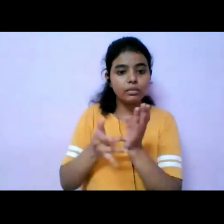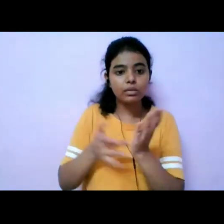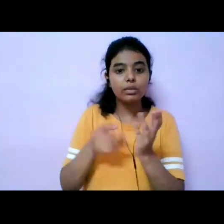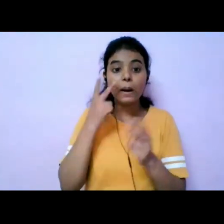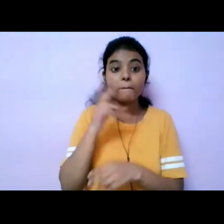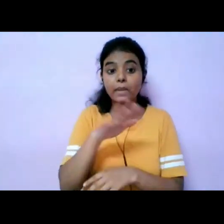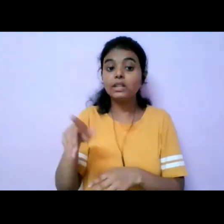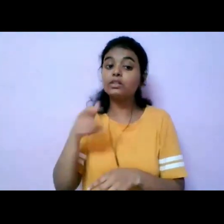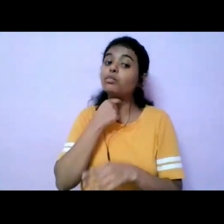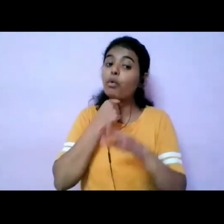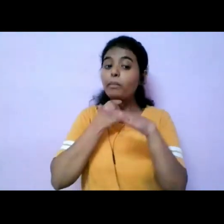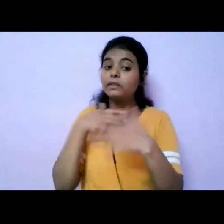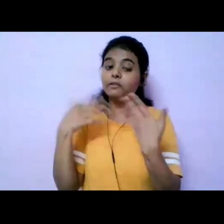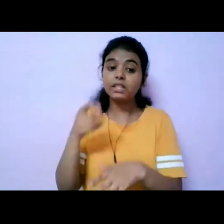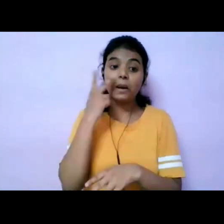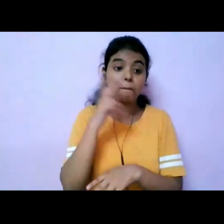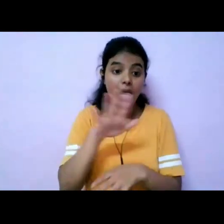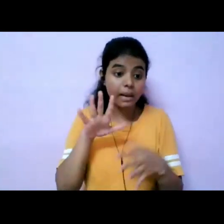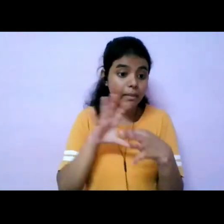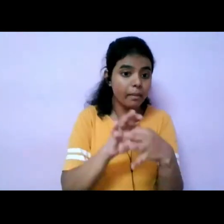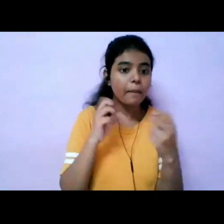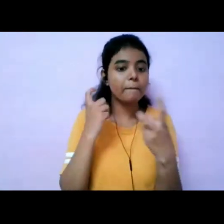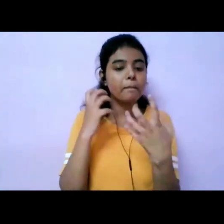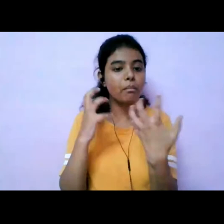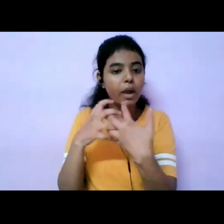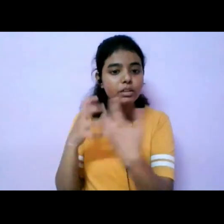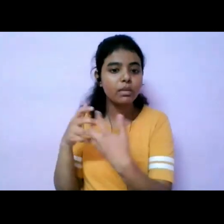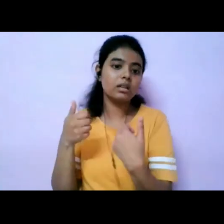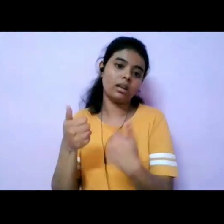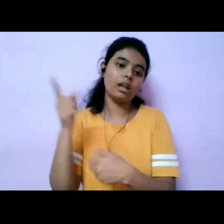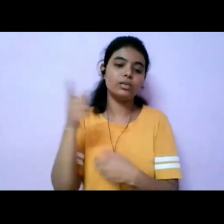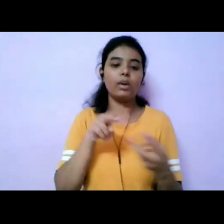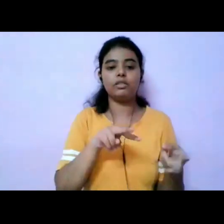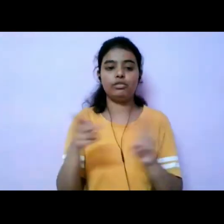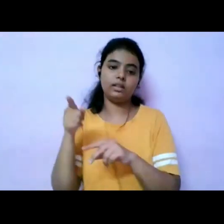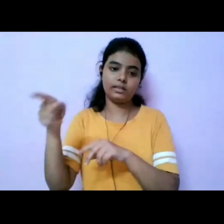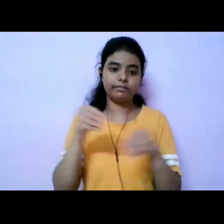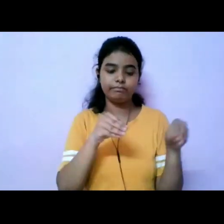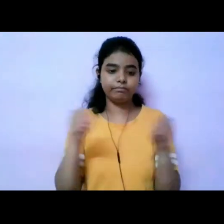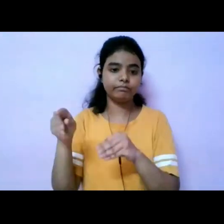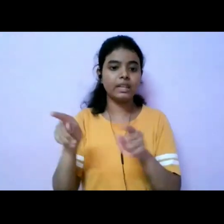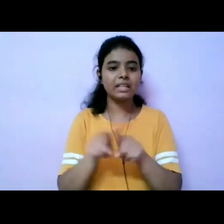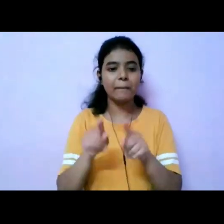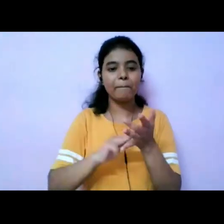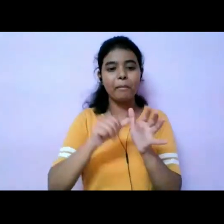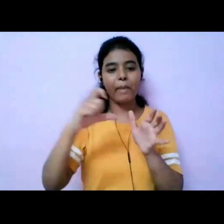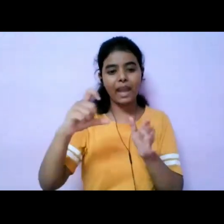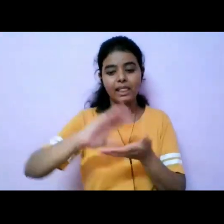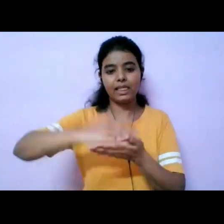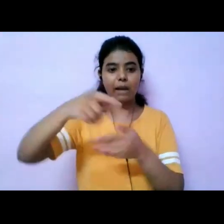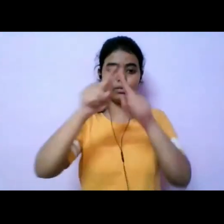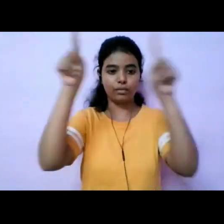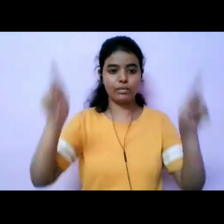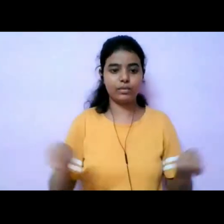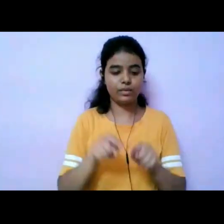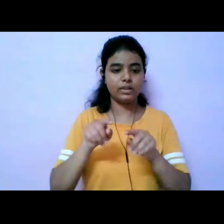friendly. And so I just write on a regular Mac laptop. I also